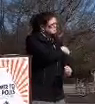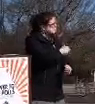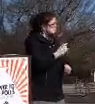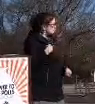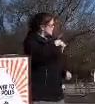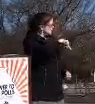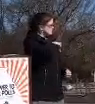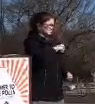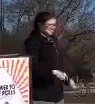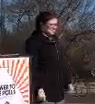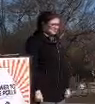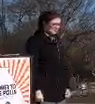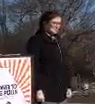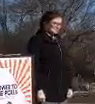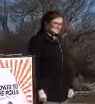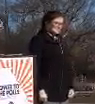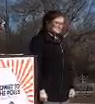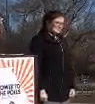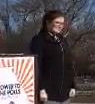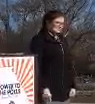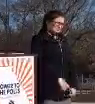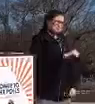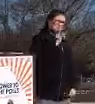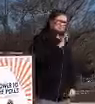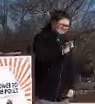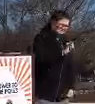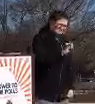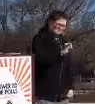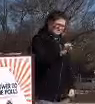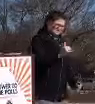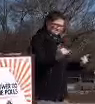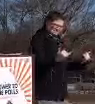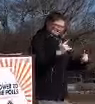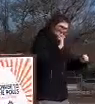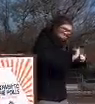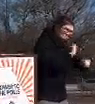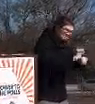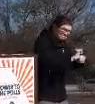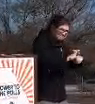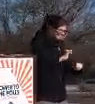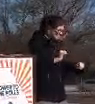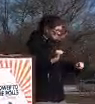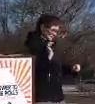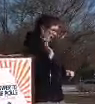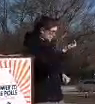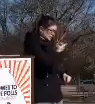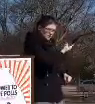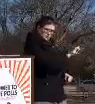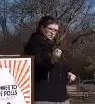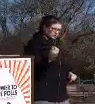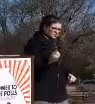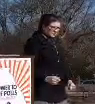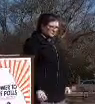Because at the end of the day, it is us. This is about us. And